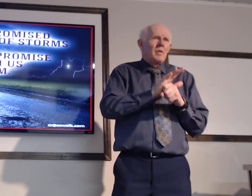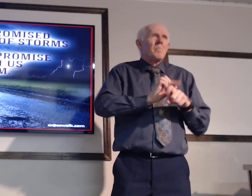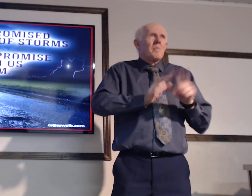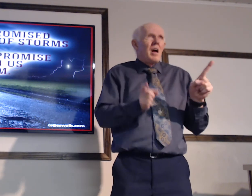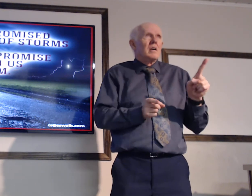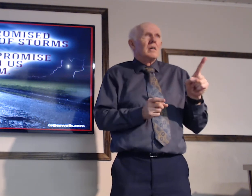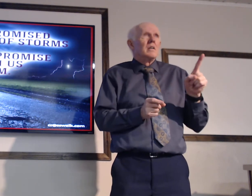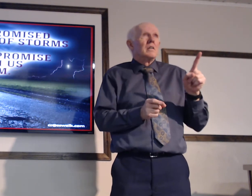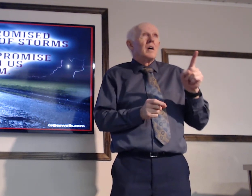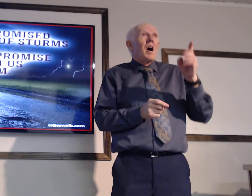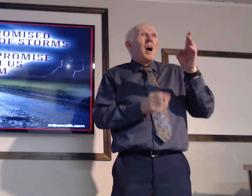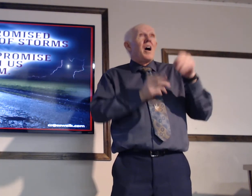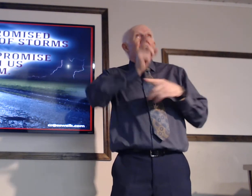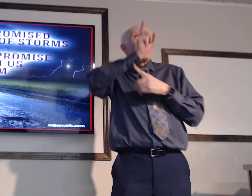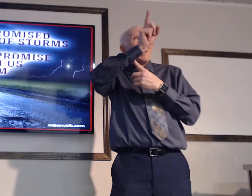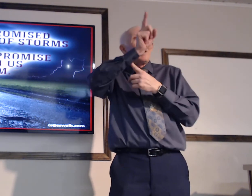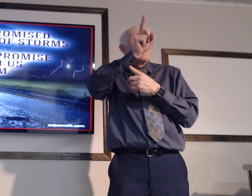He doesn't promise us a wonderful life,